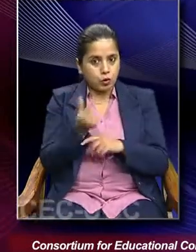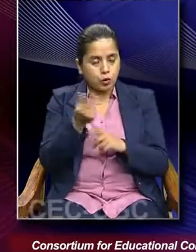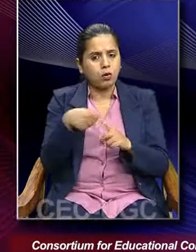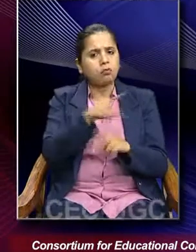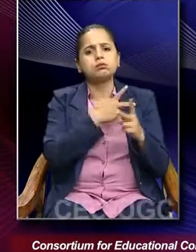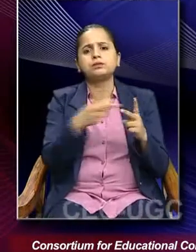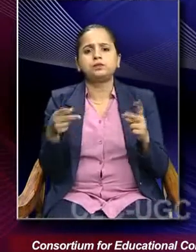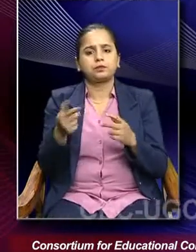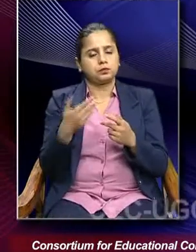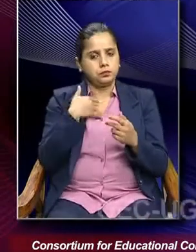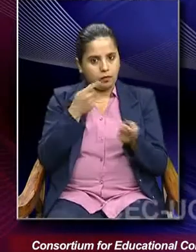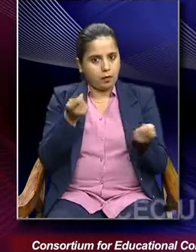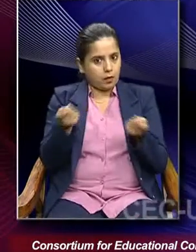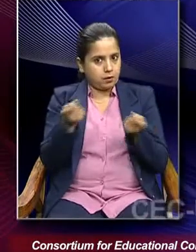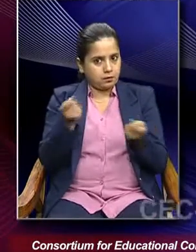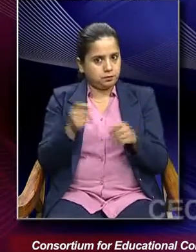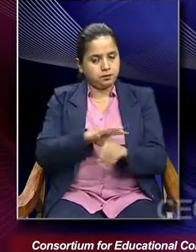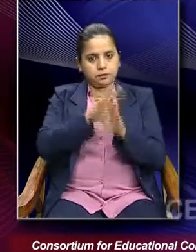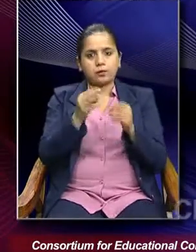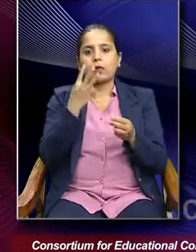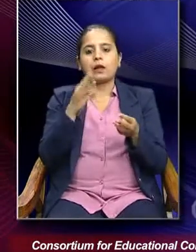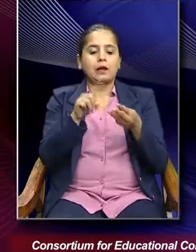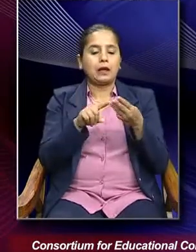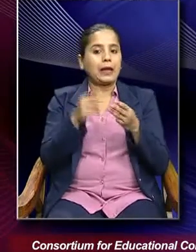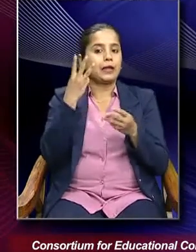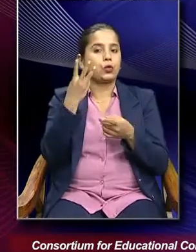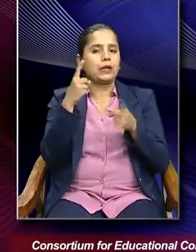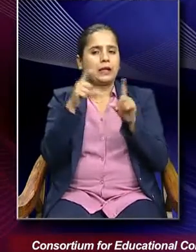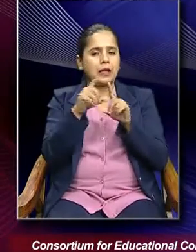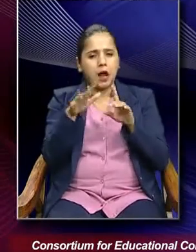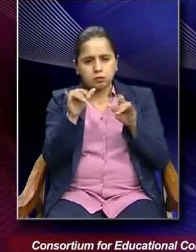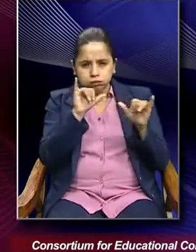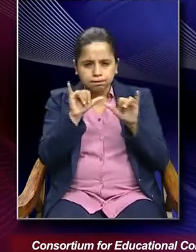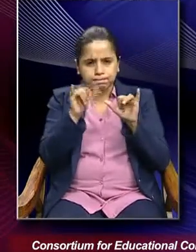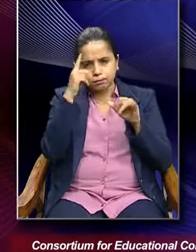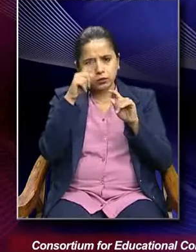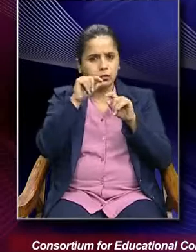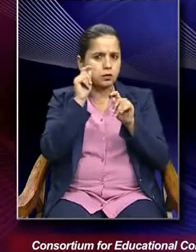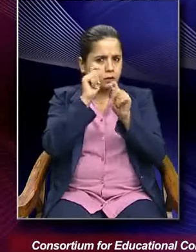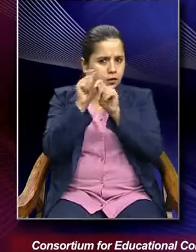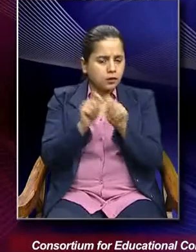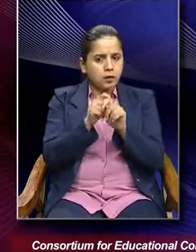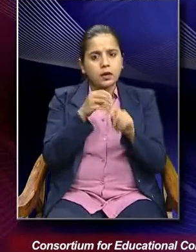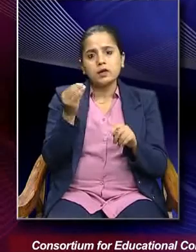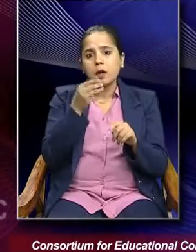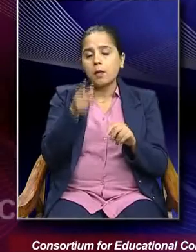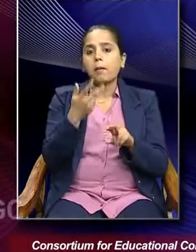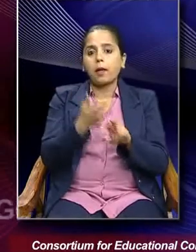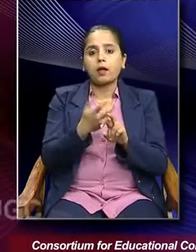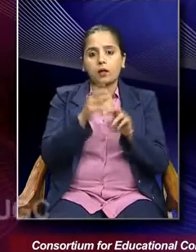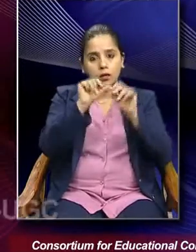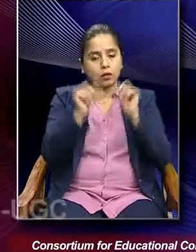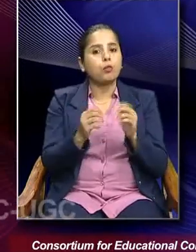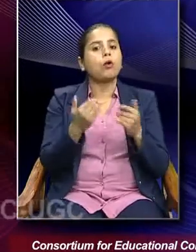The handling of the 3D effect can be seen in some of the stone figures